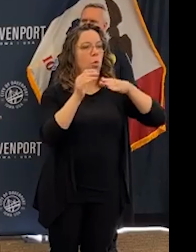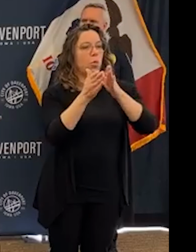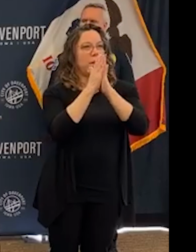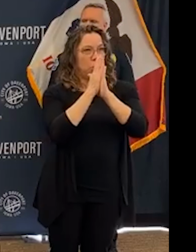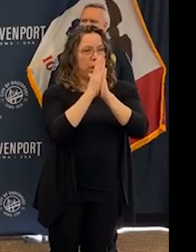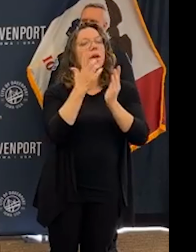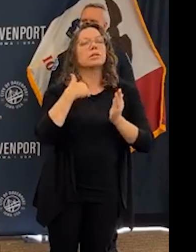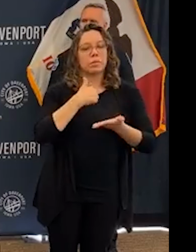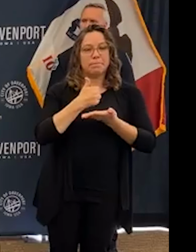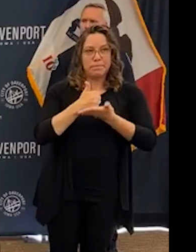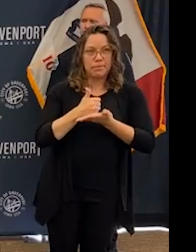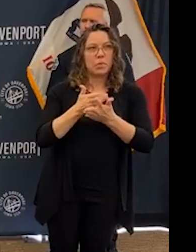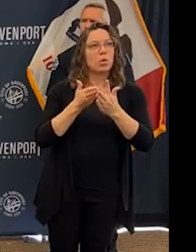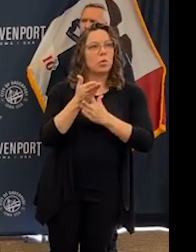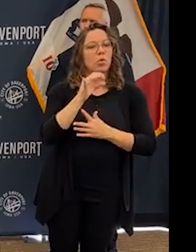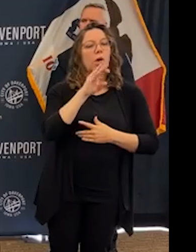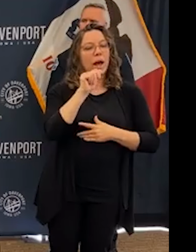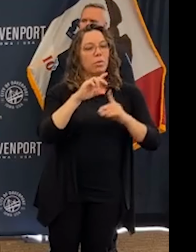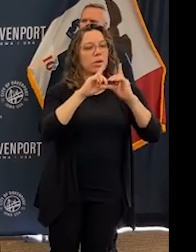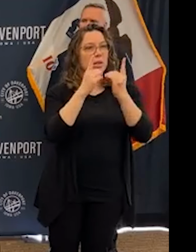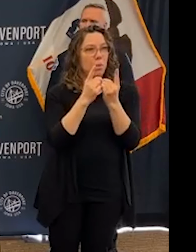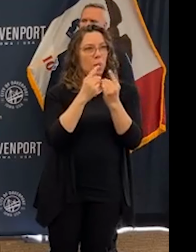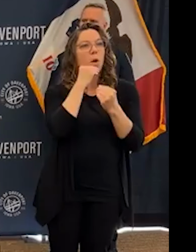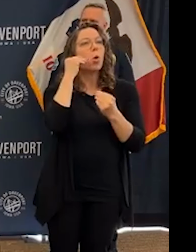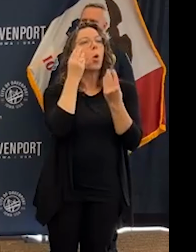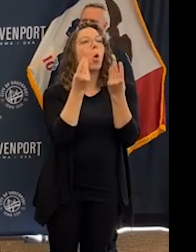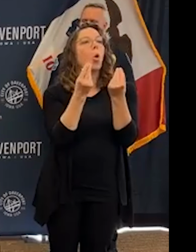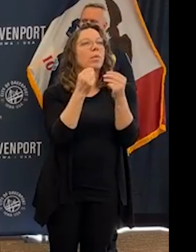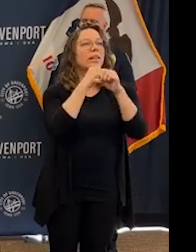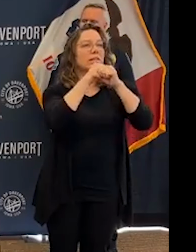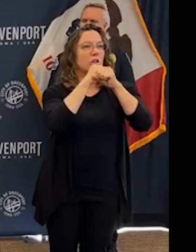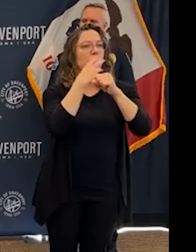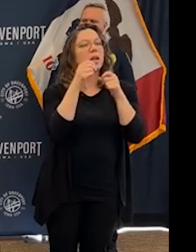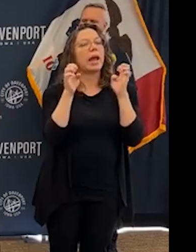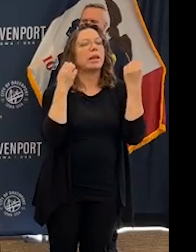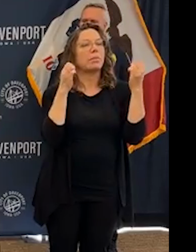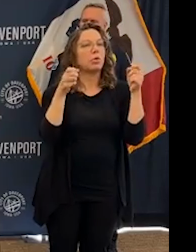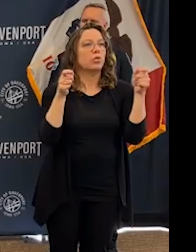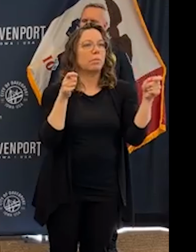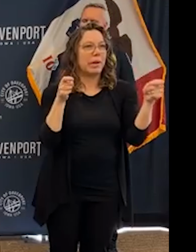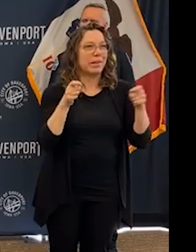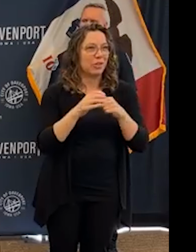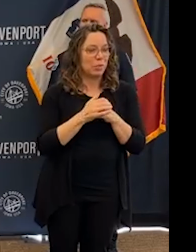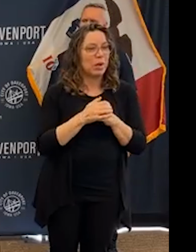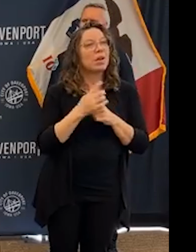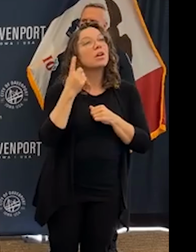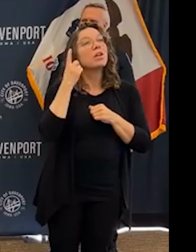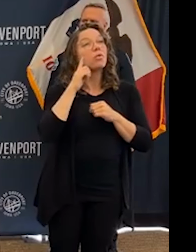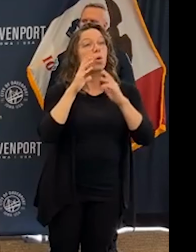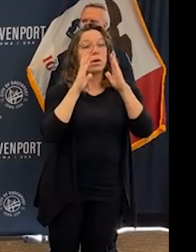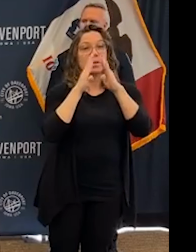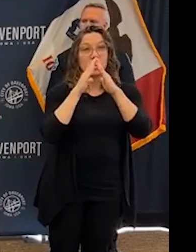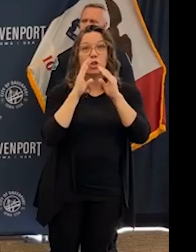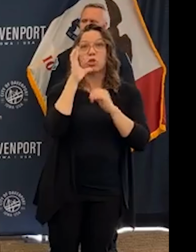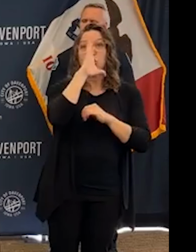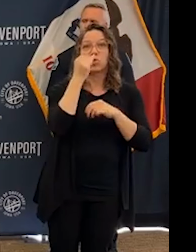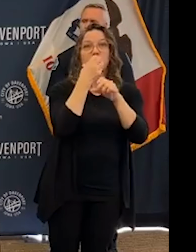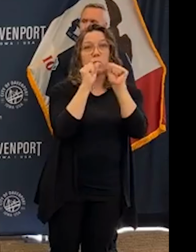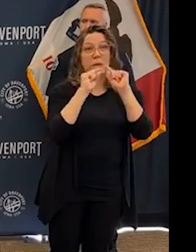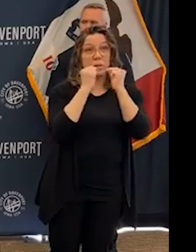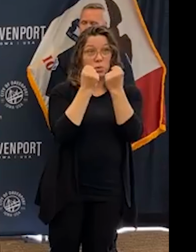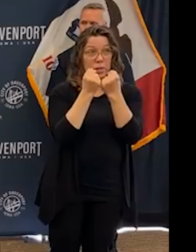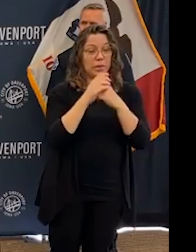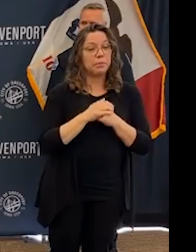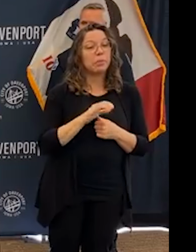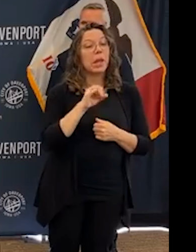assistance through the Iowa Department of Homeland Security and Emergency Management for a comprehensive urban search and rescue team. Iowa has